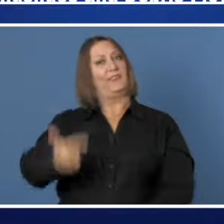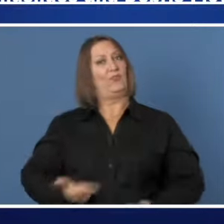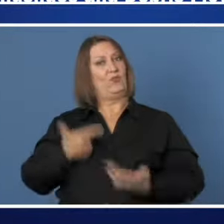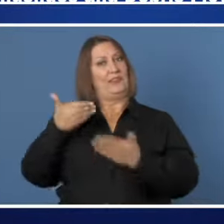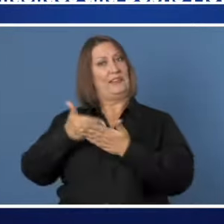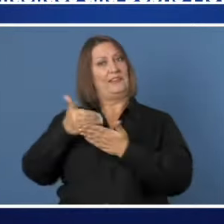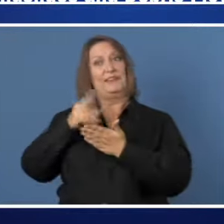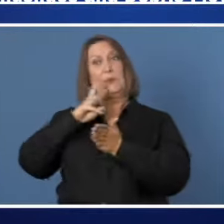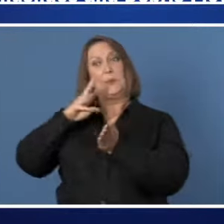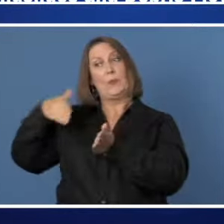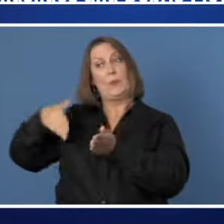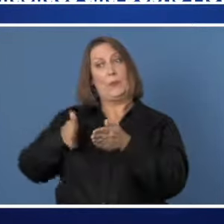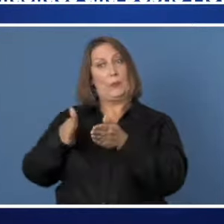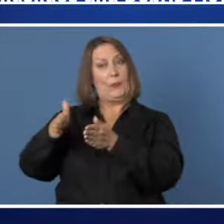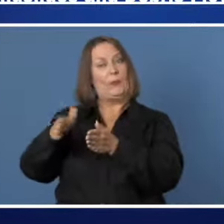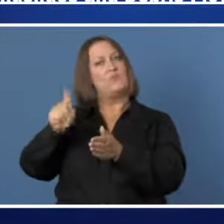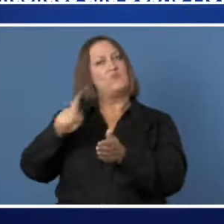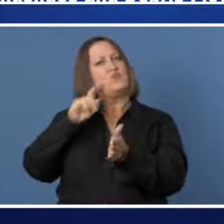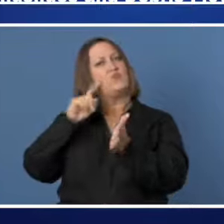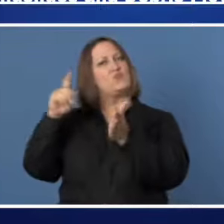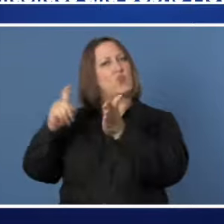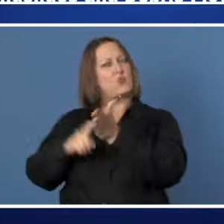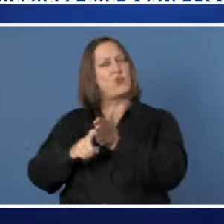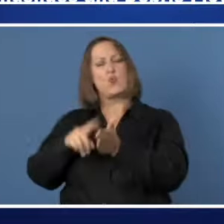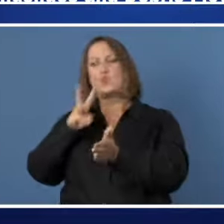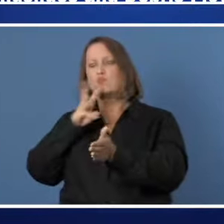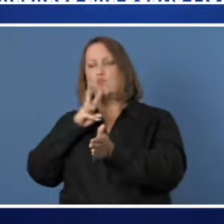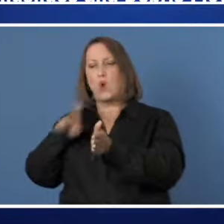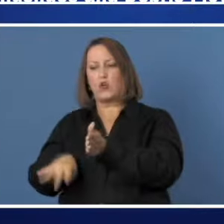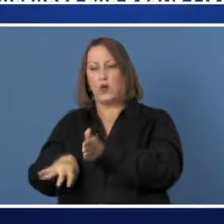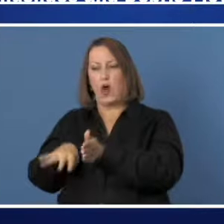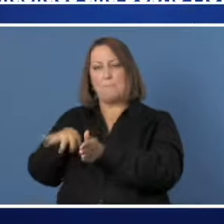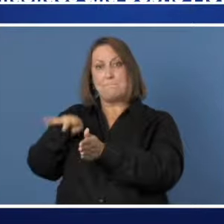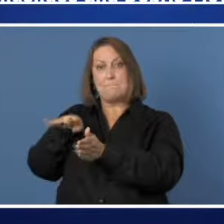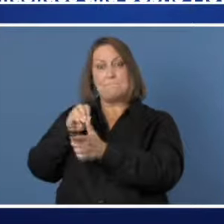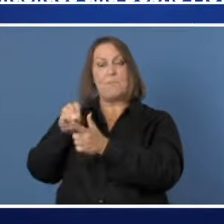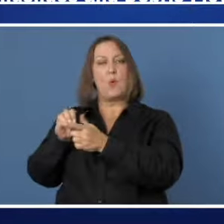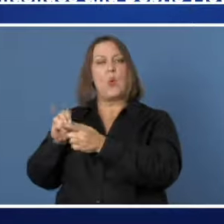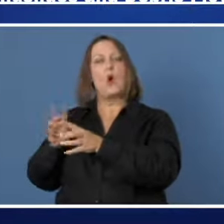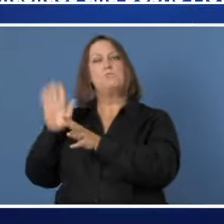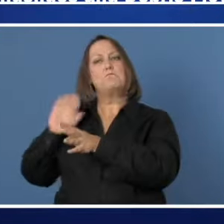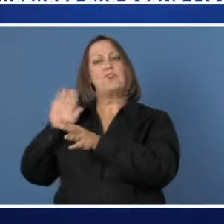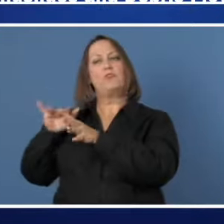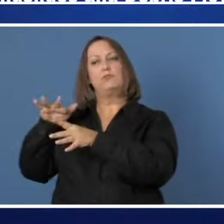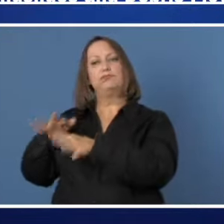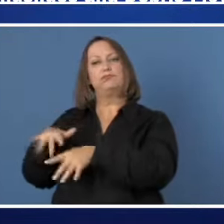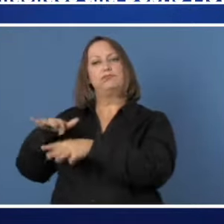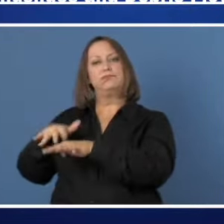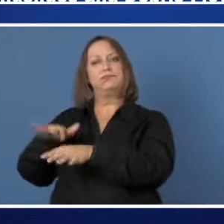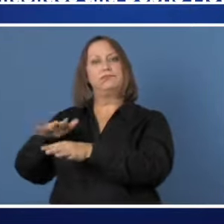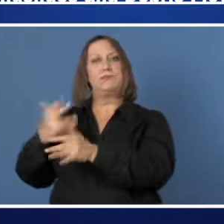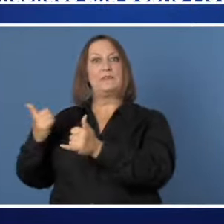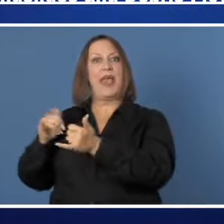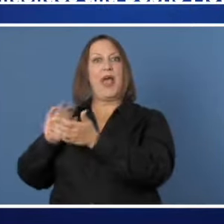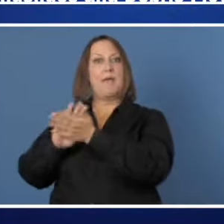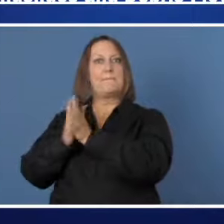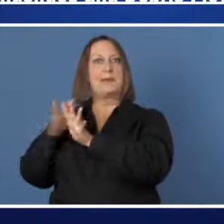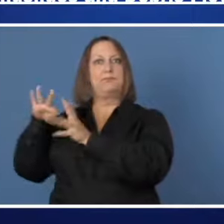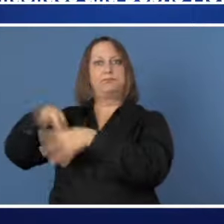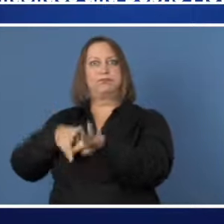If you are near a stream or channel, be alert for any sudden increase or decrease in water